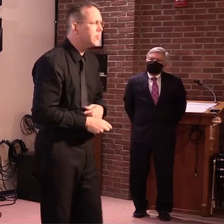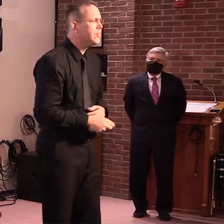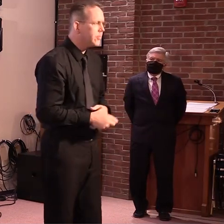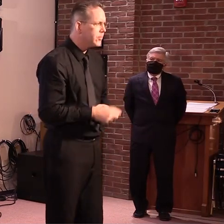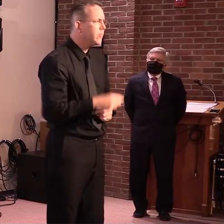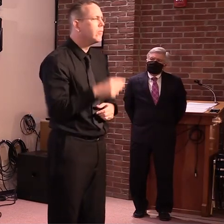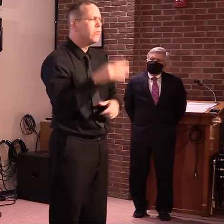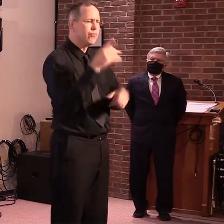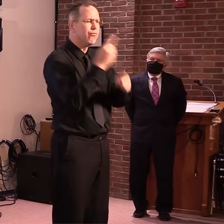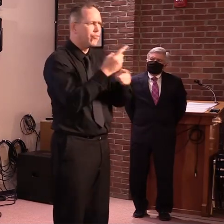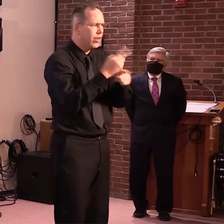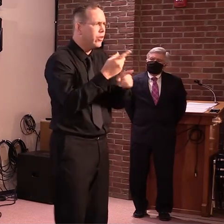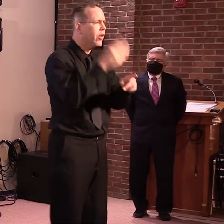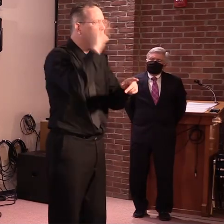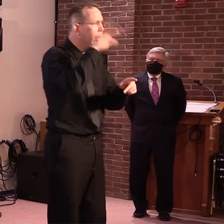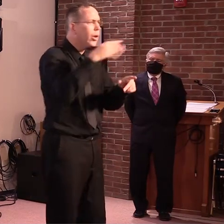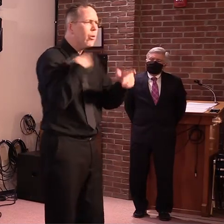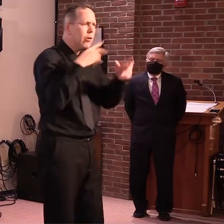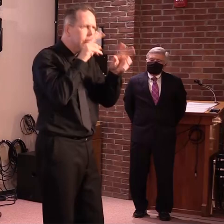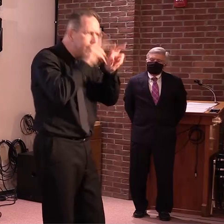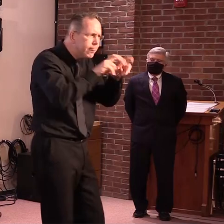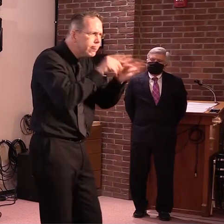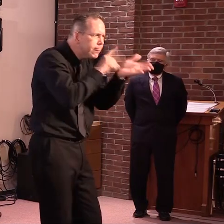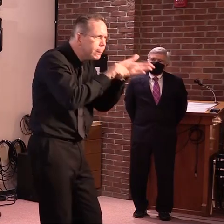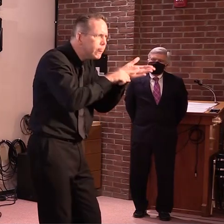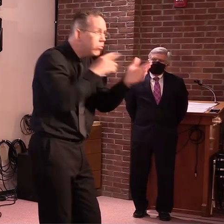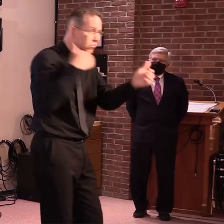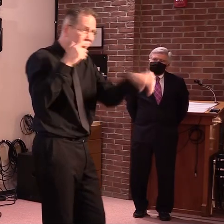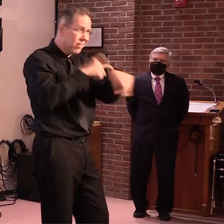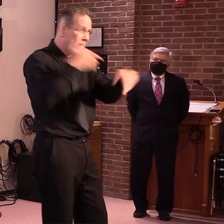and then possibly Secretary French as well.